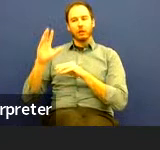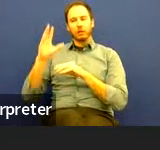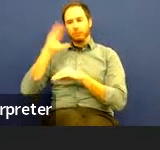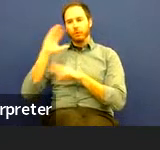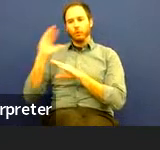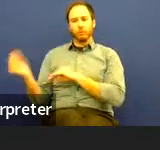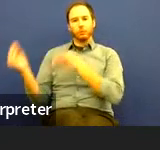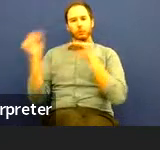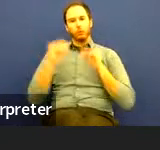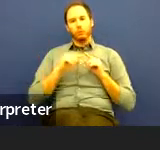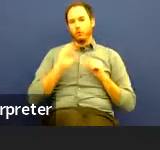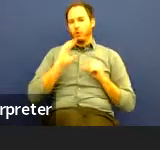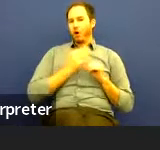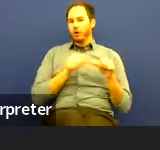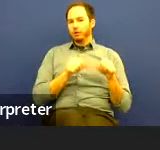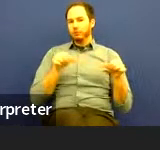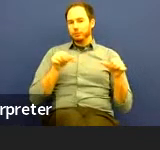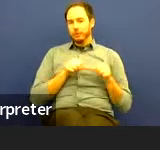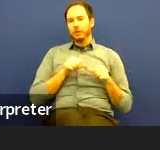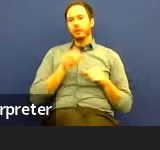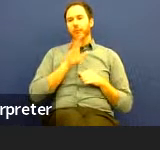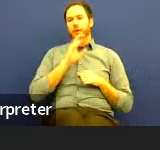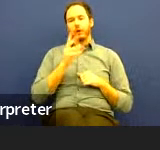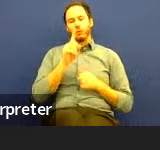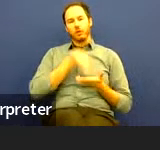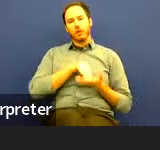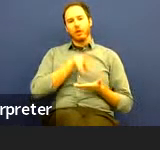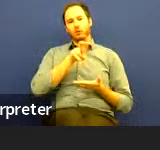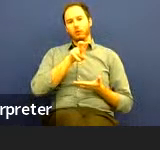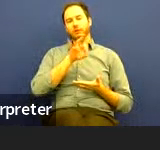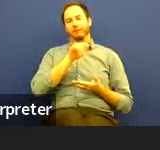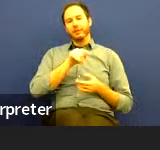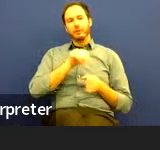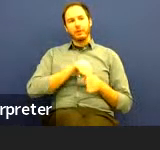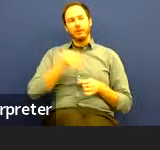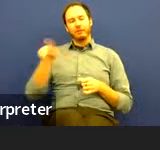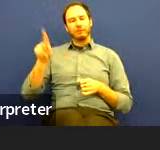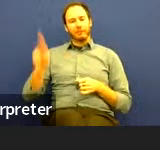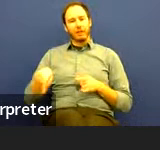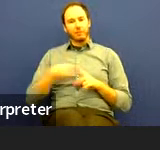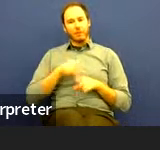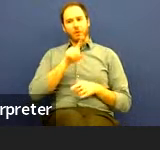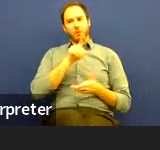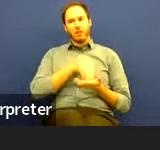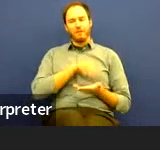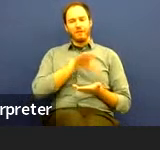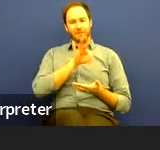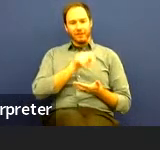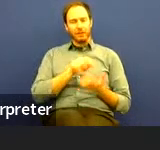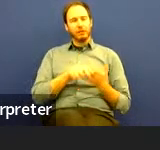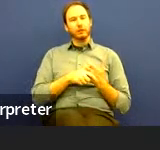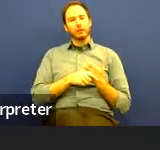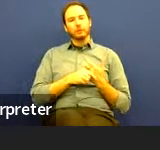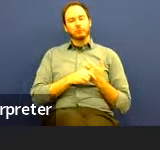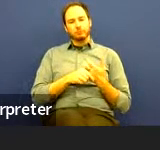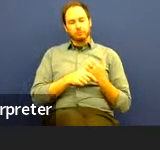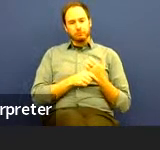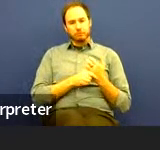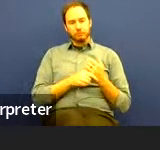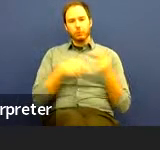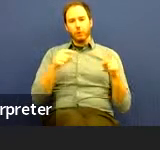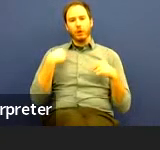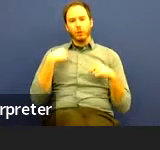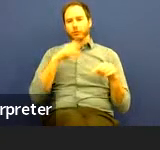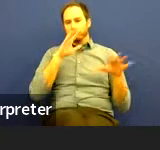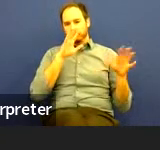our space. So they're getting about 1,200 feet. I have a group from Philadelphia taking about 1,500 feet. And as you move through the experience, you're going